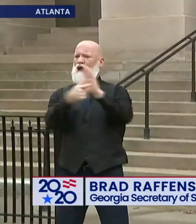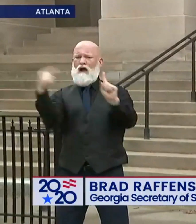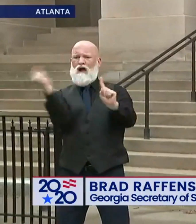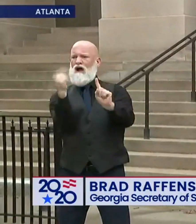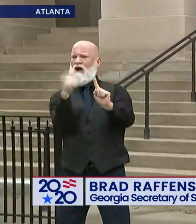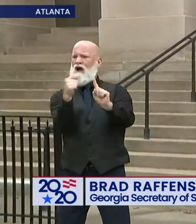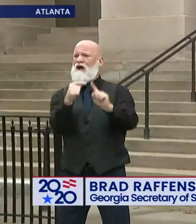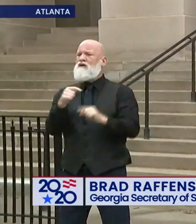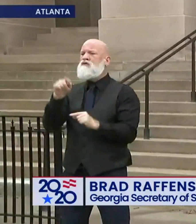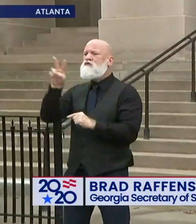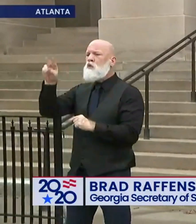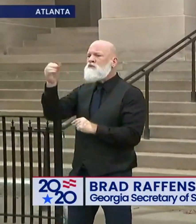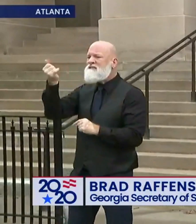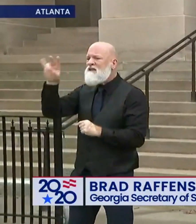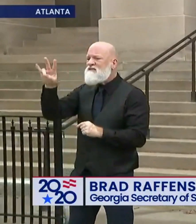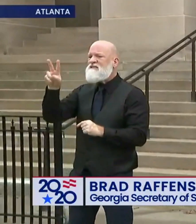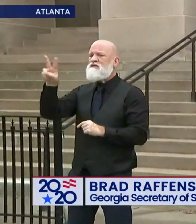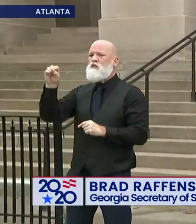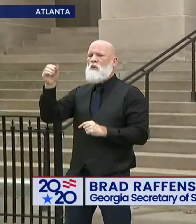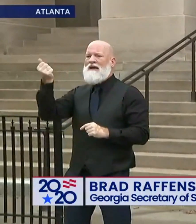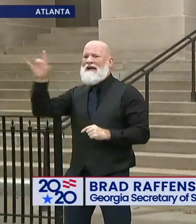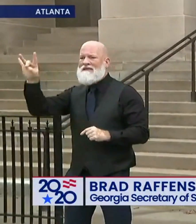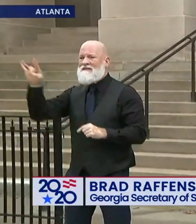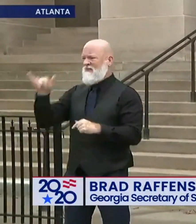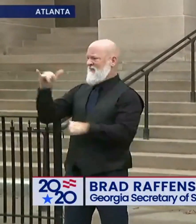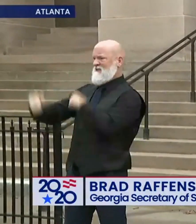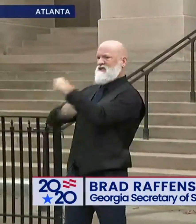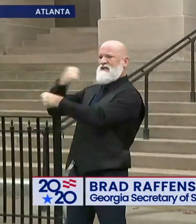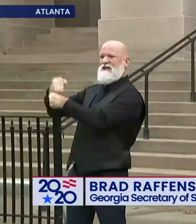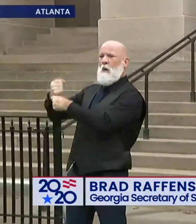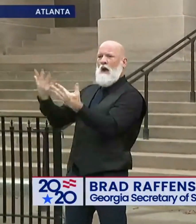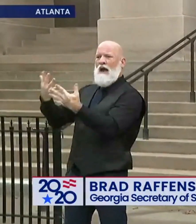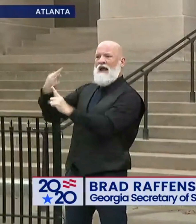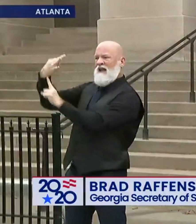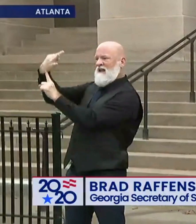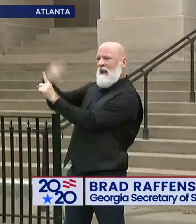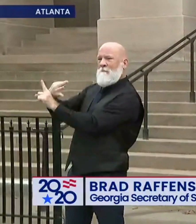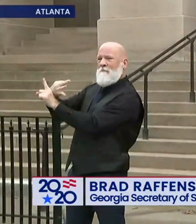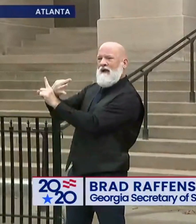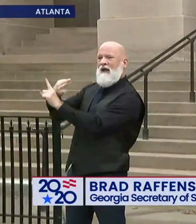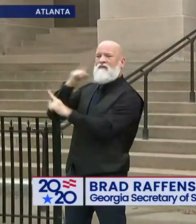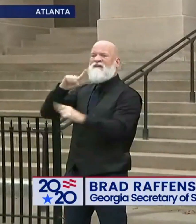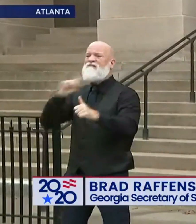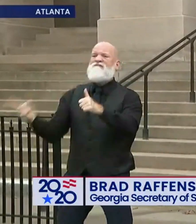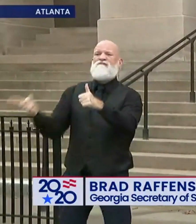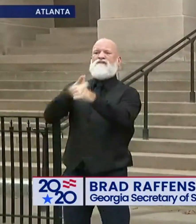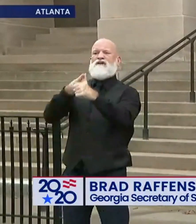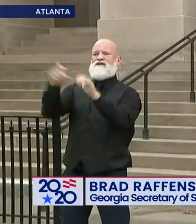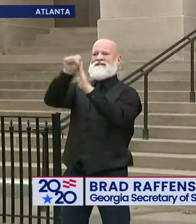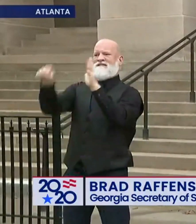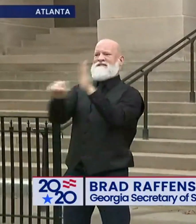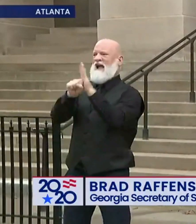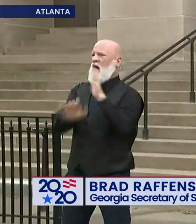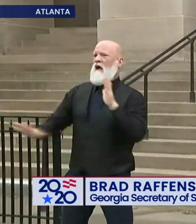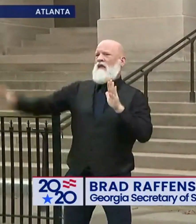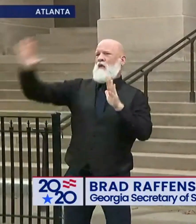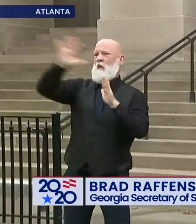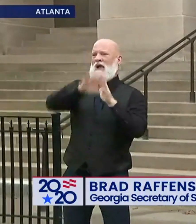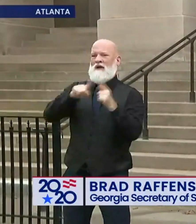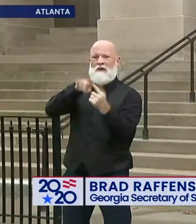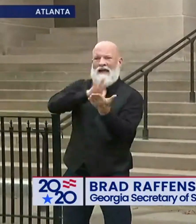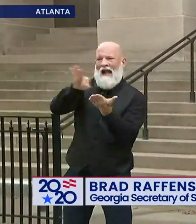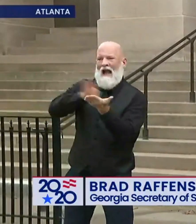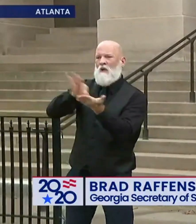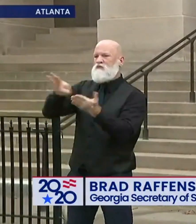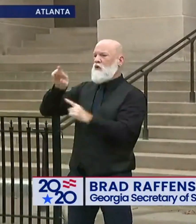audit this year. And so in 9 months, 11 months, we're going to do the first statewide election with a risk limiting audit. So this is